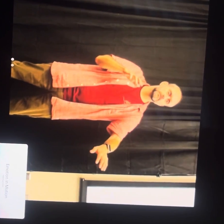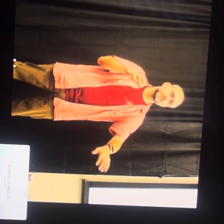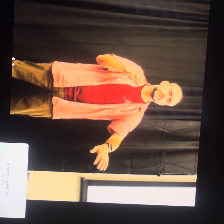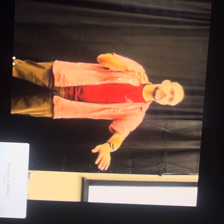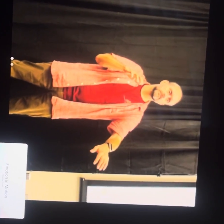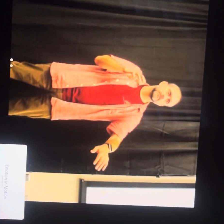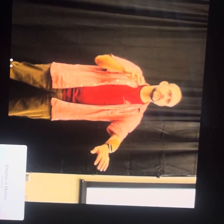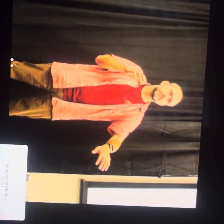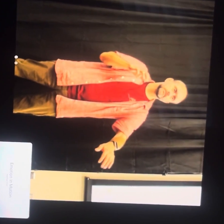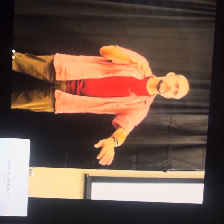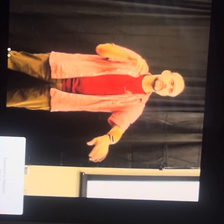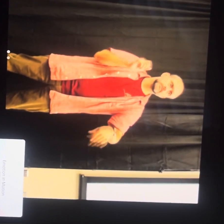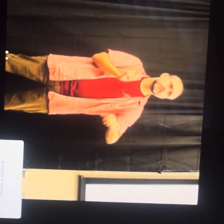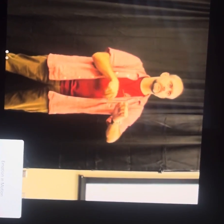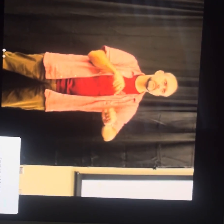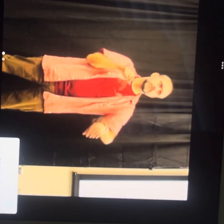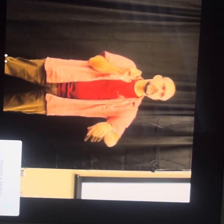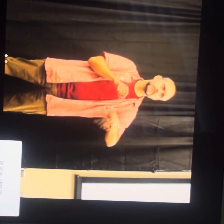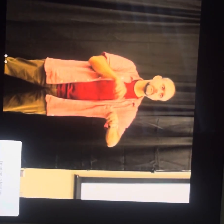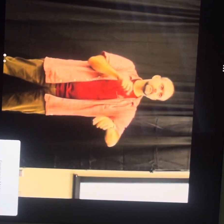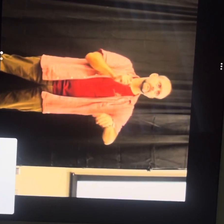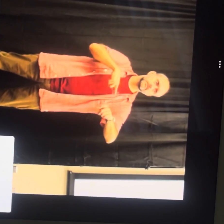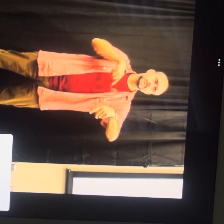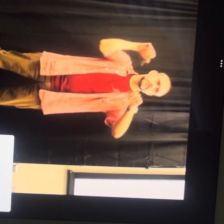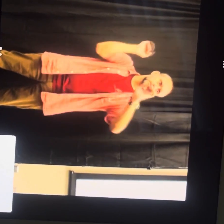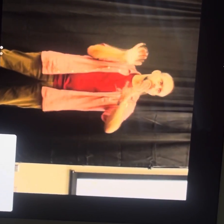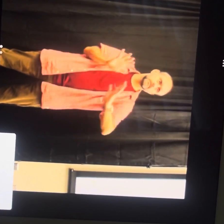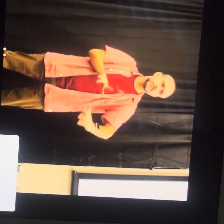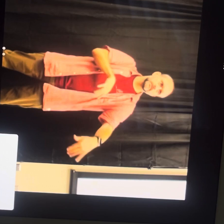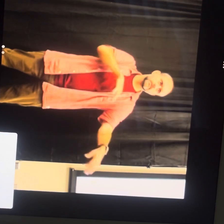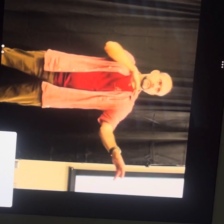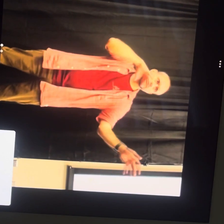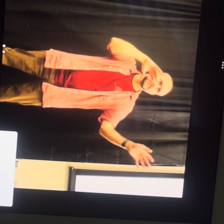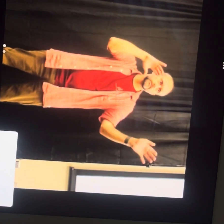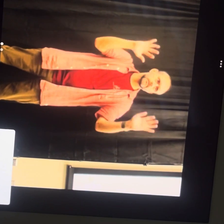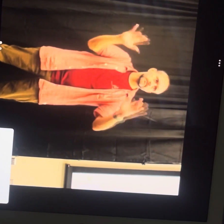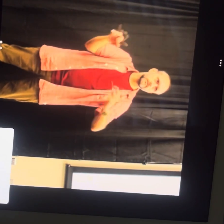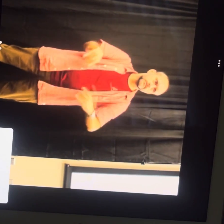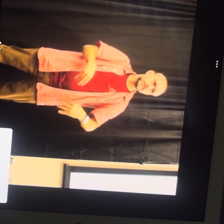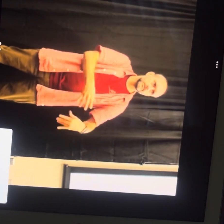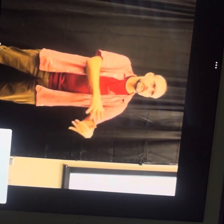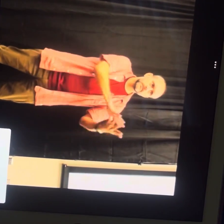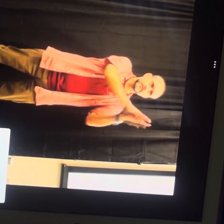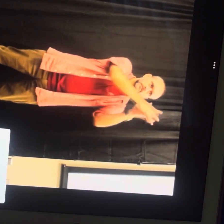Presenter moves his hands in a way that depicts something, but